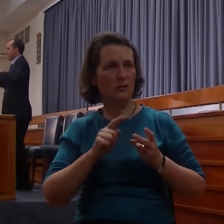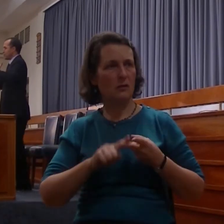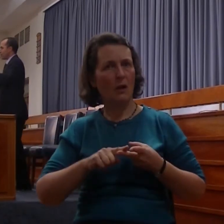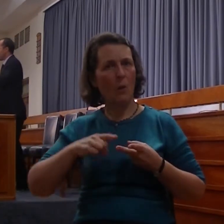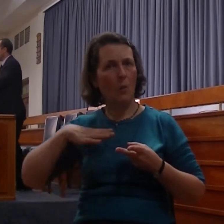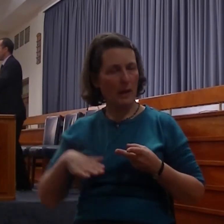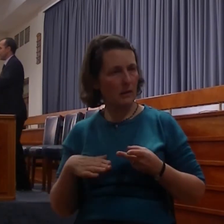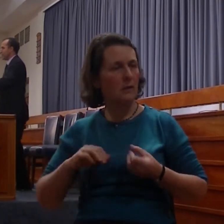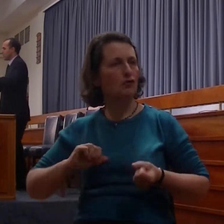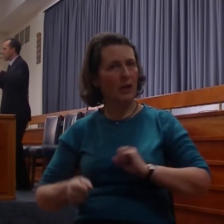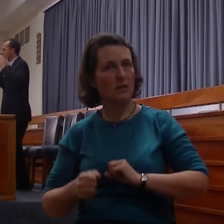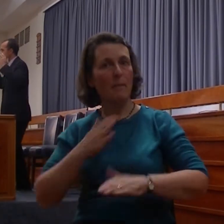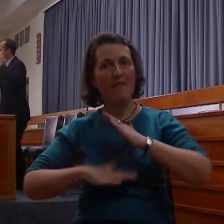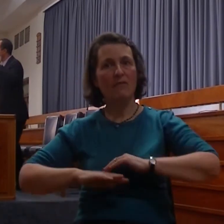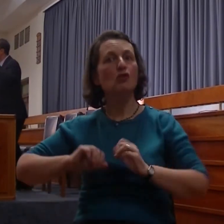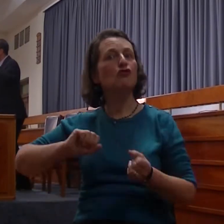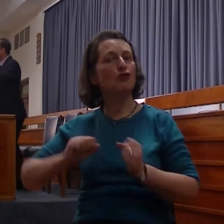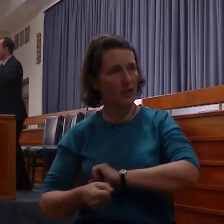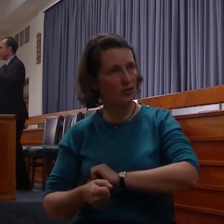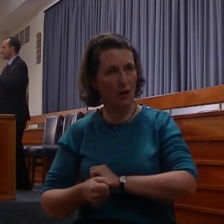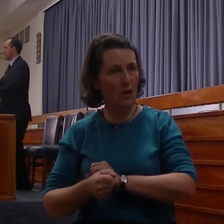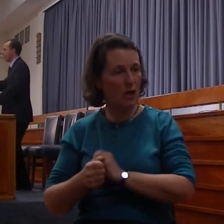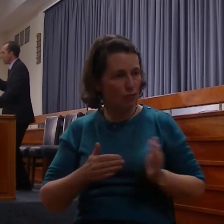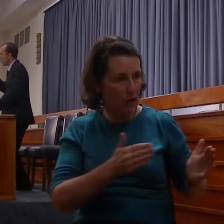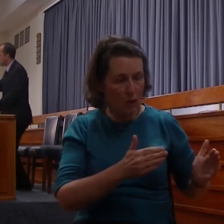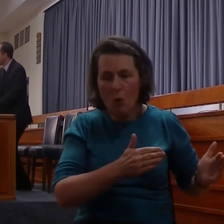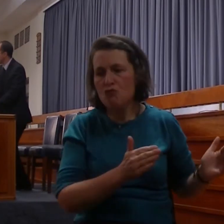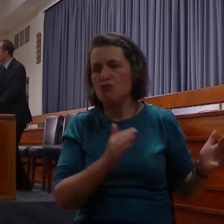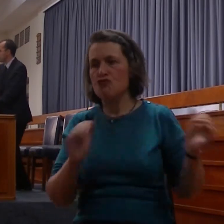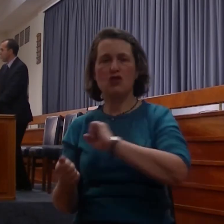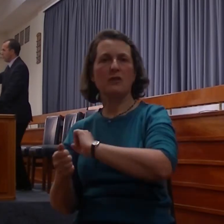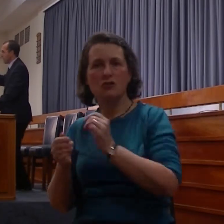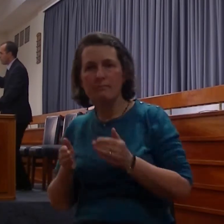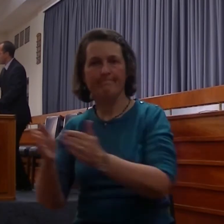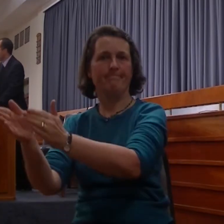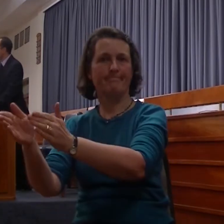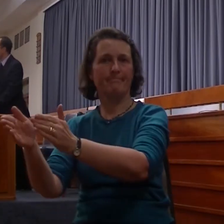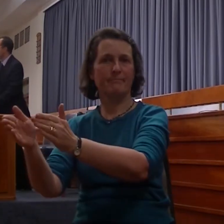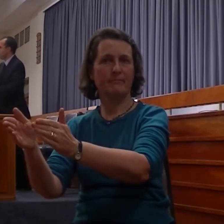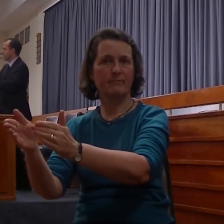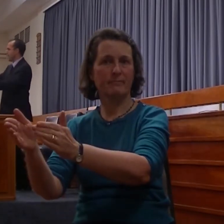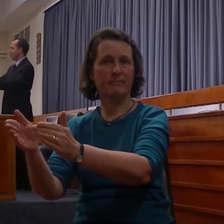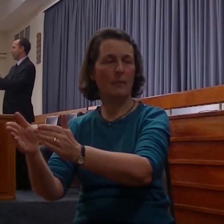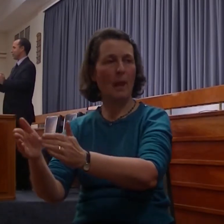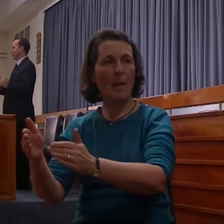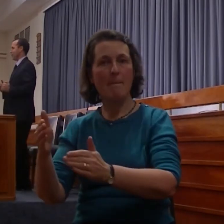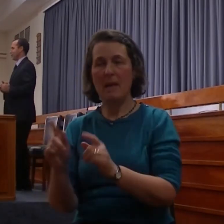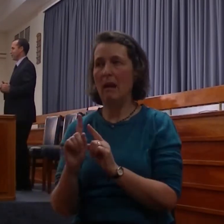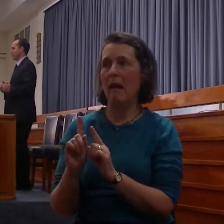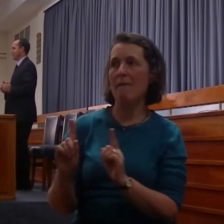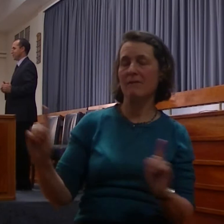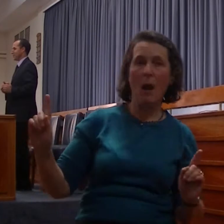change of mind. There must be a change of heart. There must be a change of will. There must be a change of conduct. There must be a change